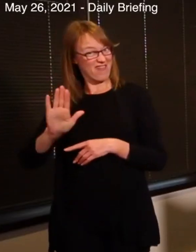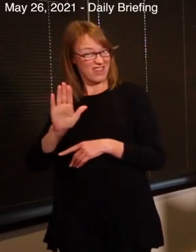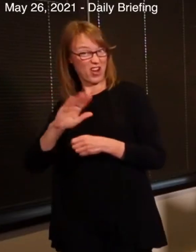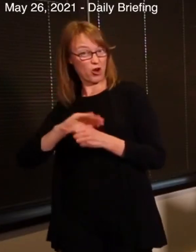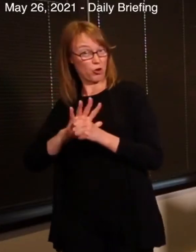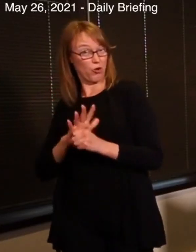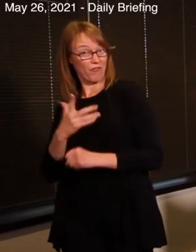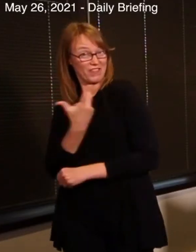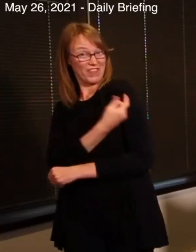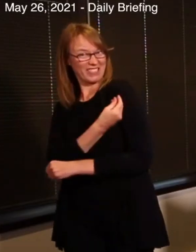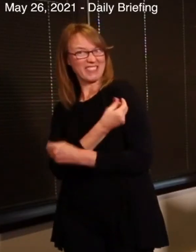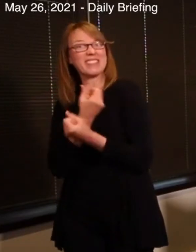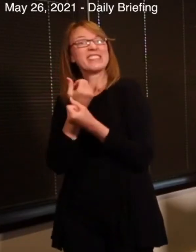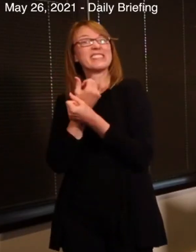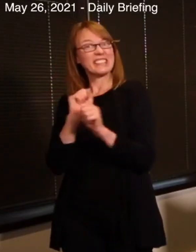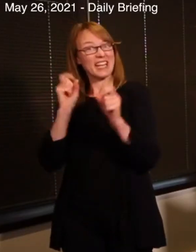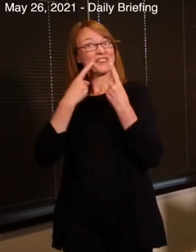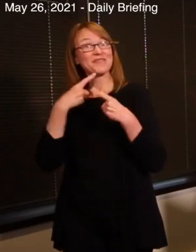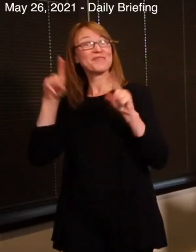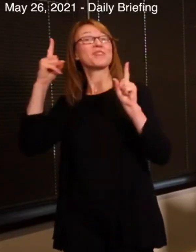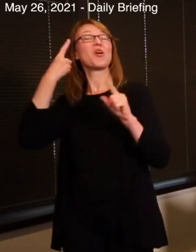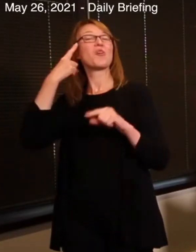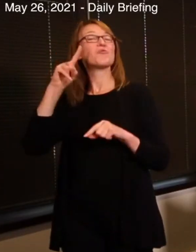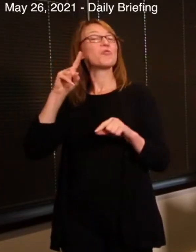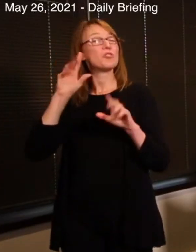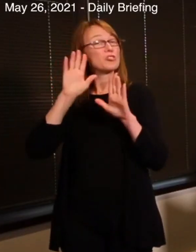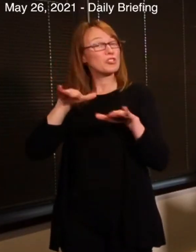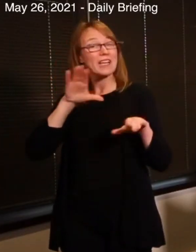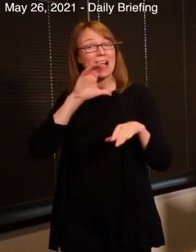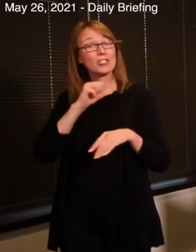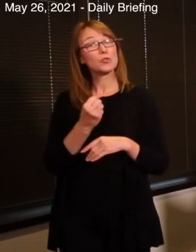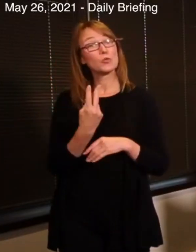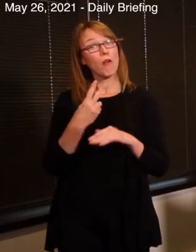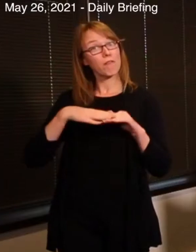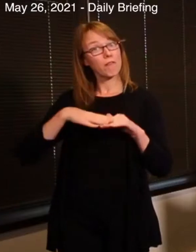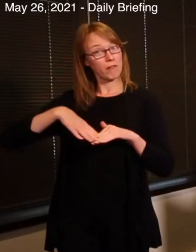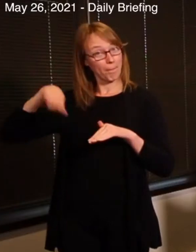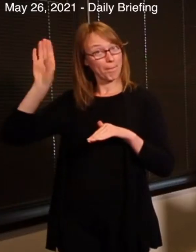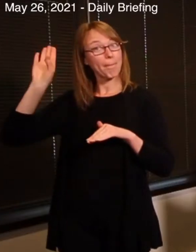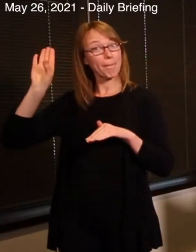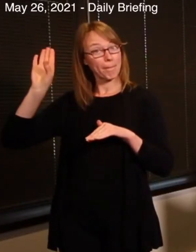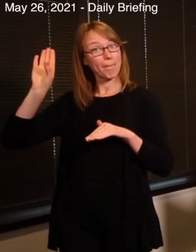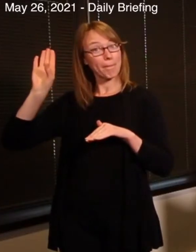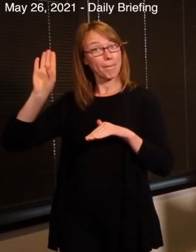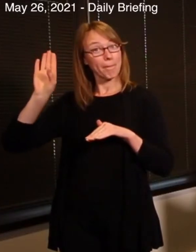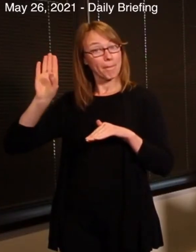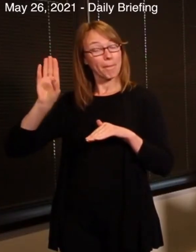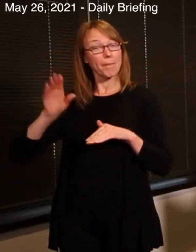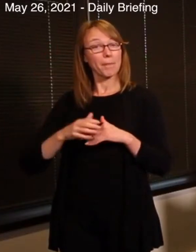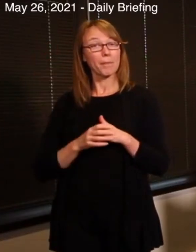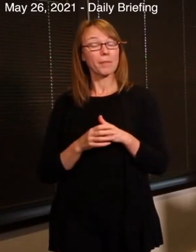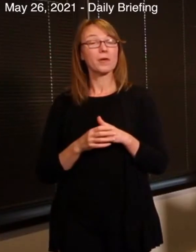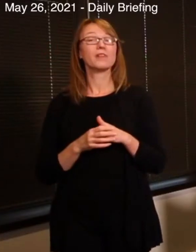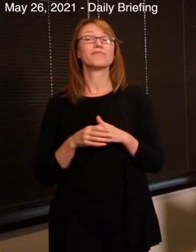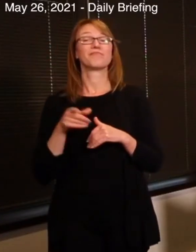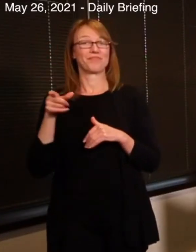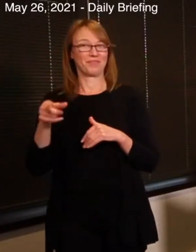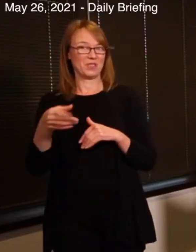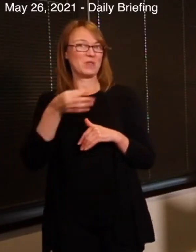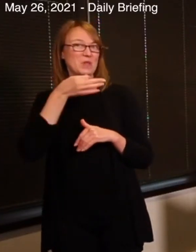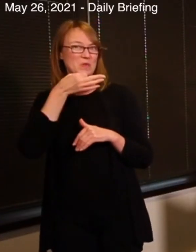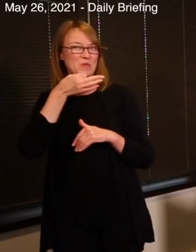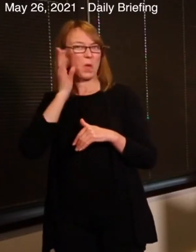is safe and effective for adolescents 12 and up. Now, Moderna will now share those results of the clinical trials